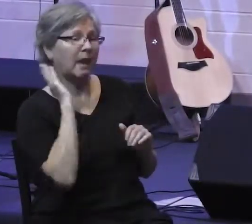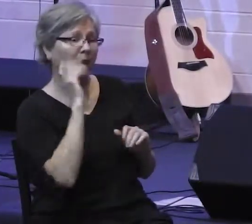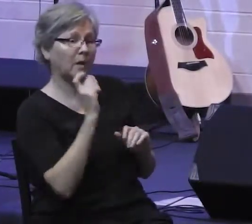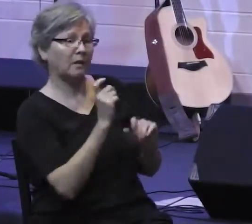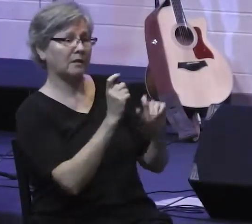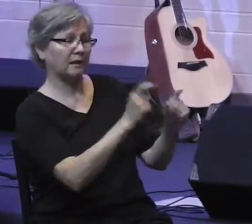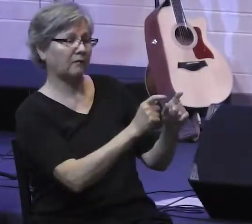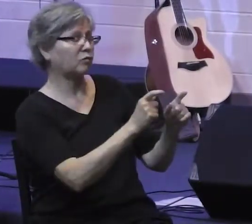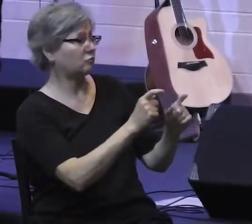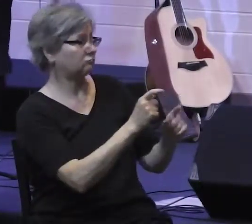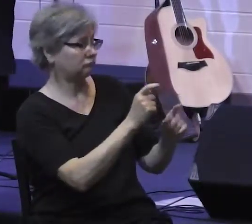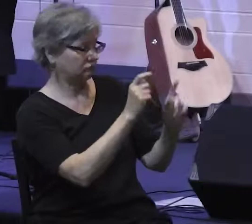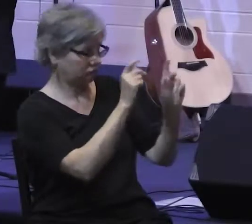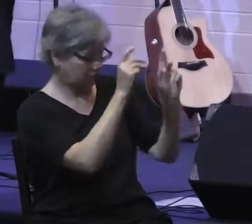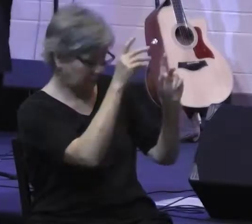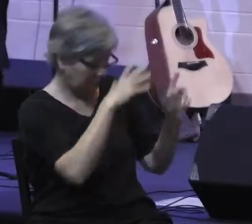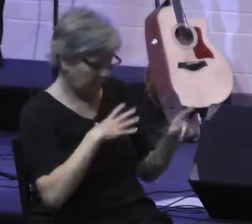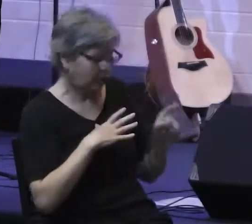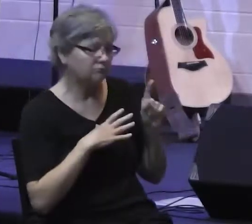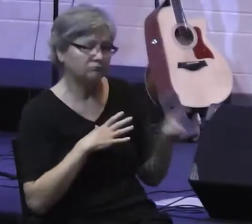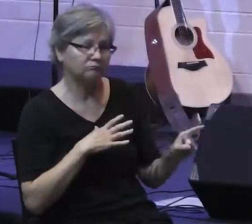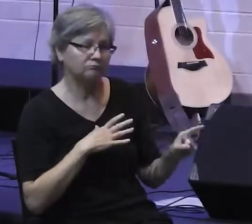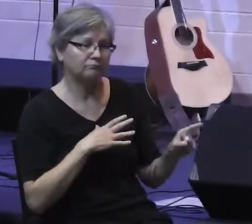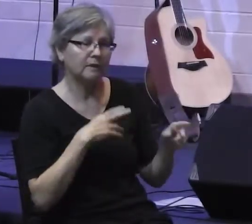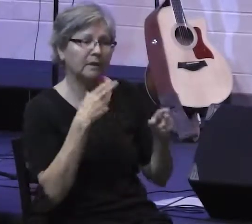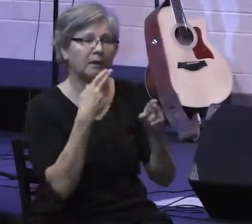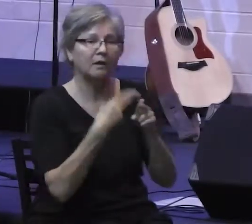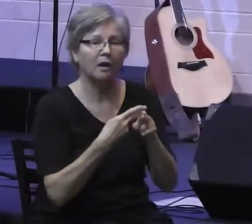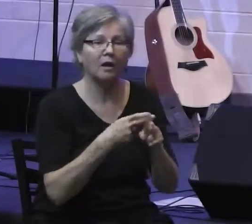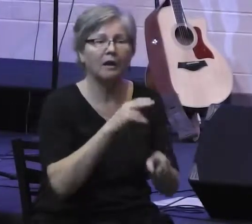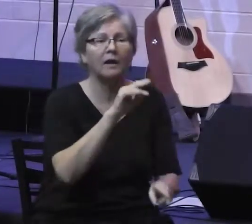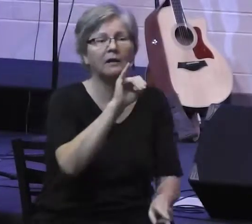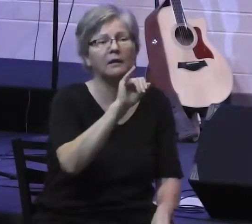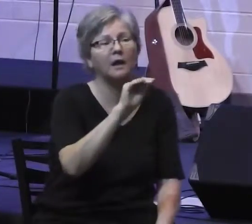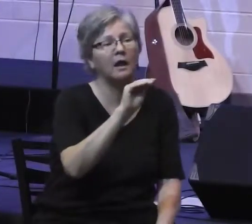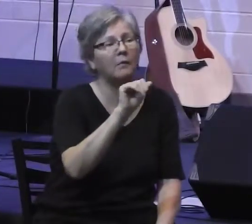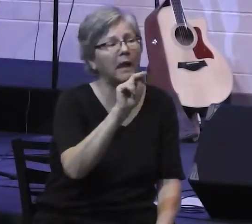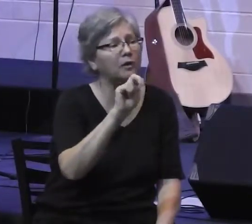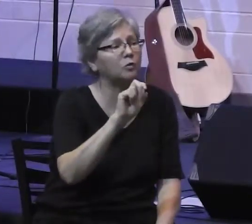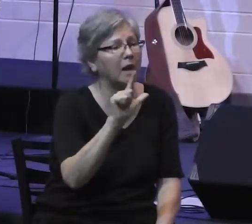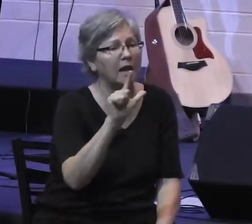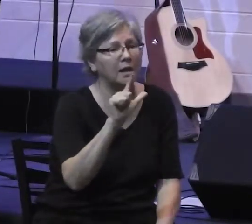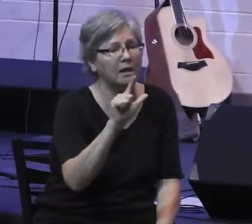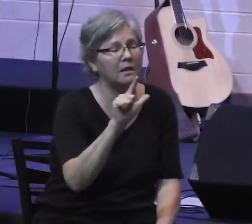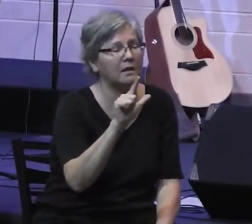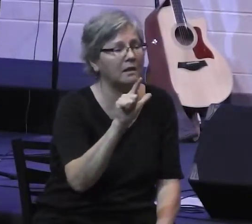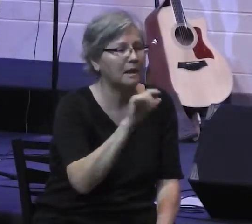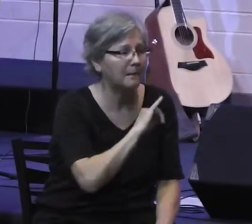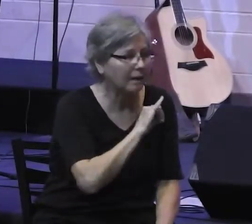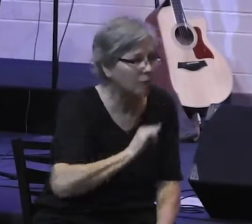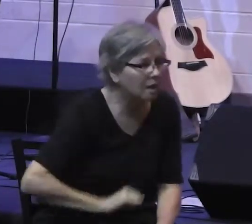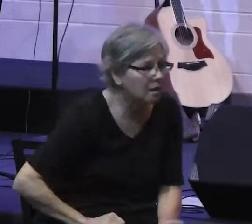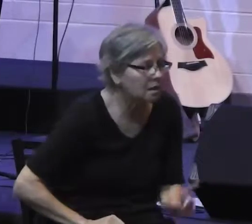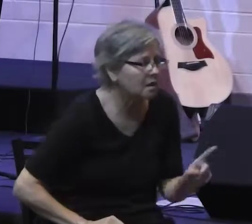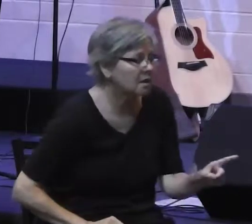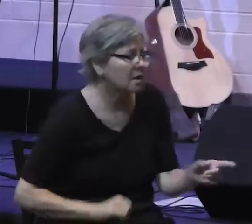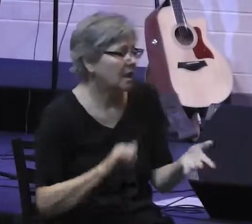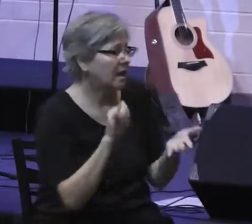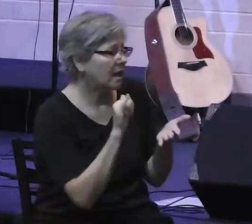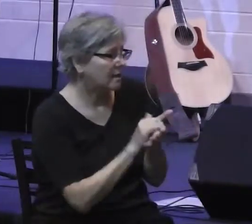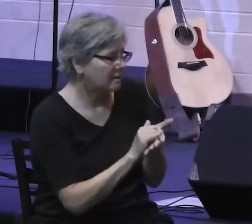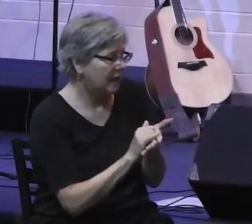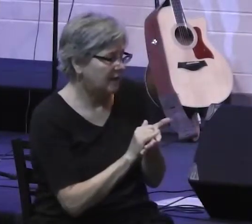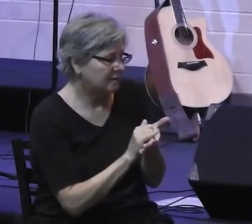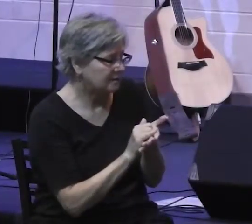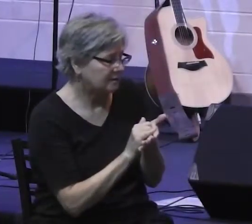come along, and he's going to be called Emmanuel. And there in Isaiah 7, we have the first recording of